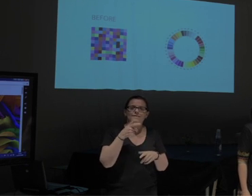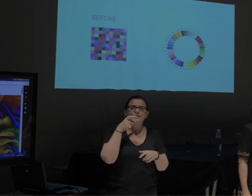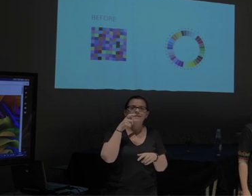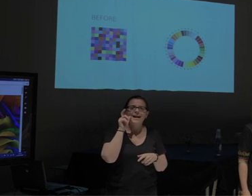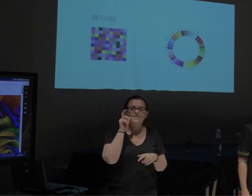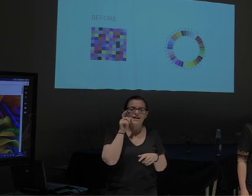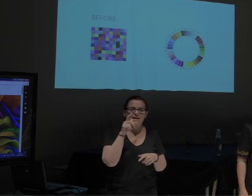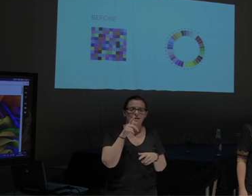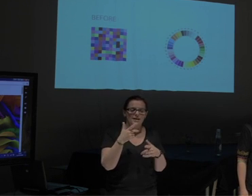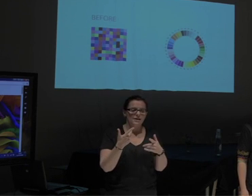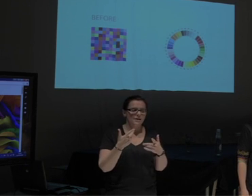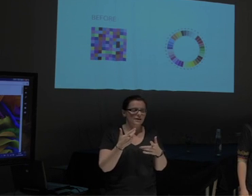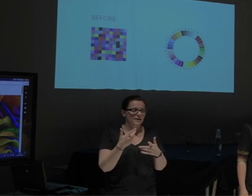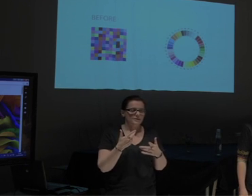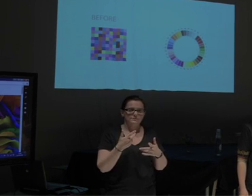sessions on singing